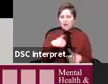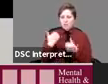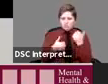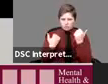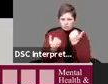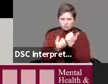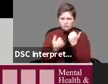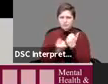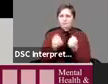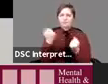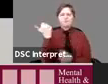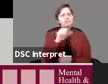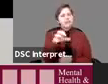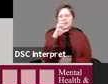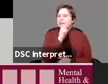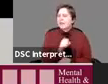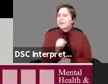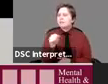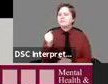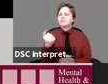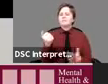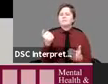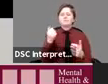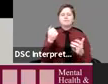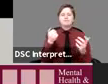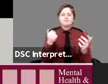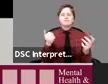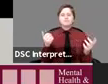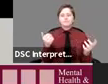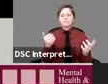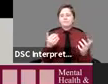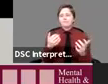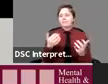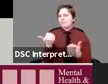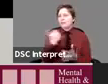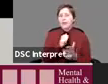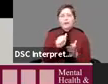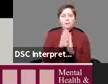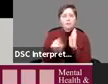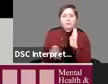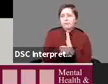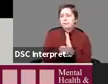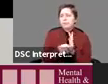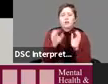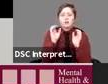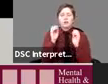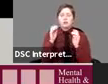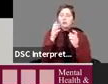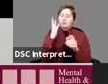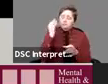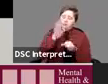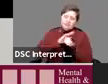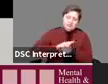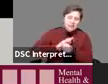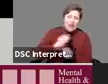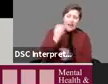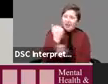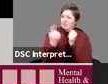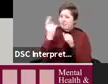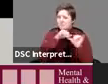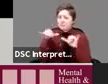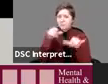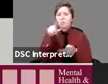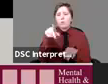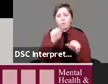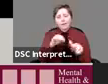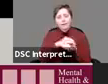People of all ages and means are going through stress right now, and you are able